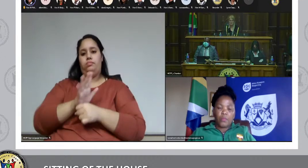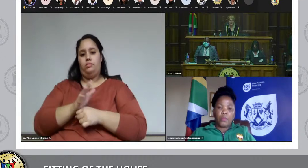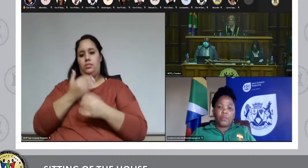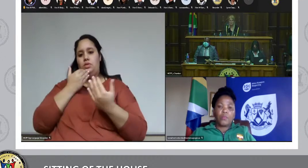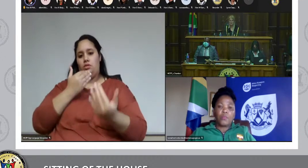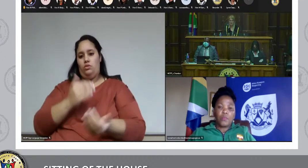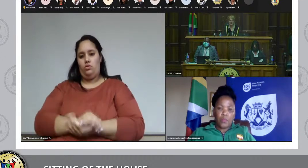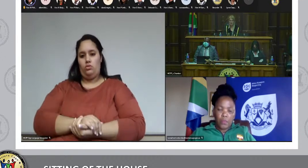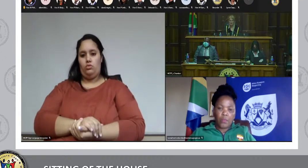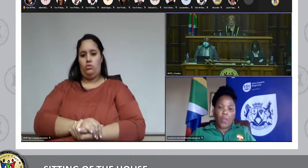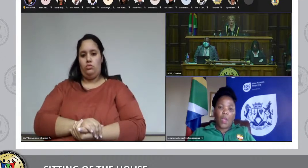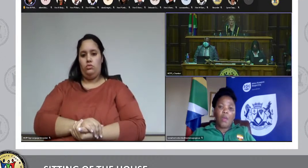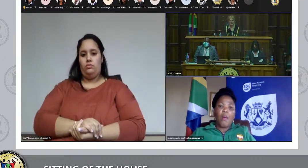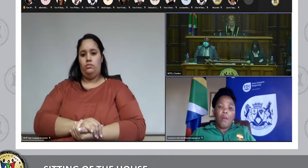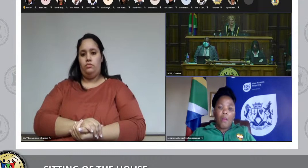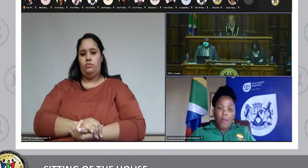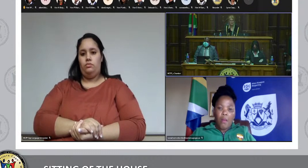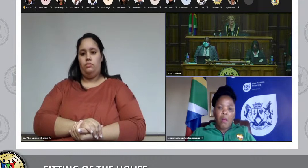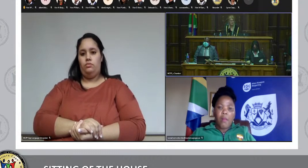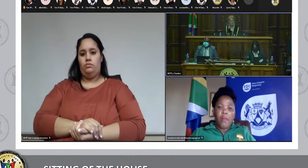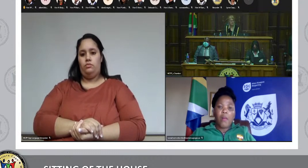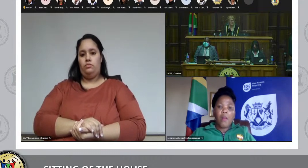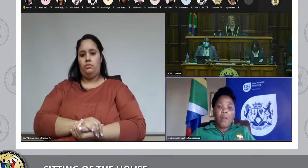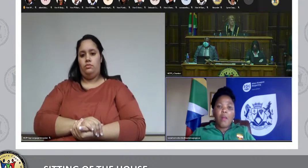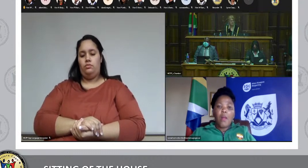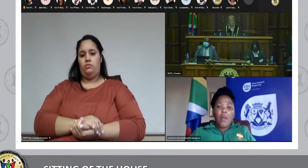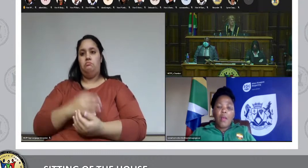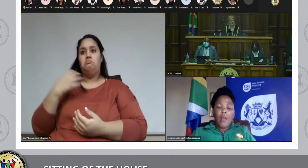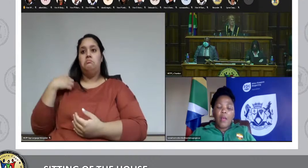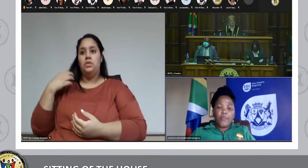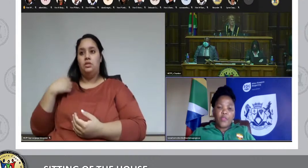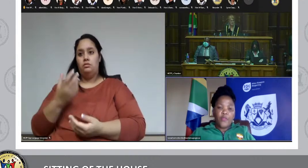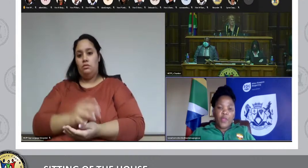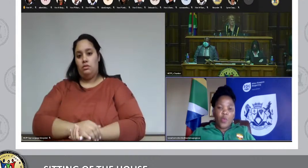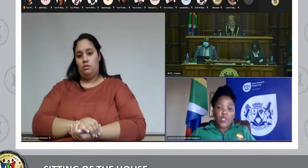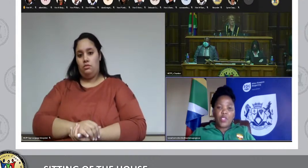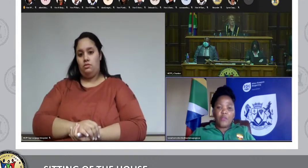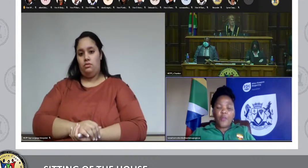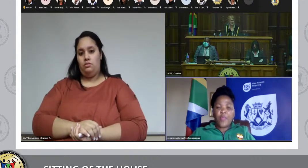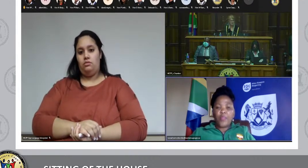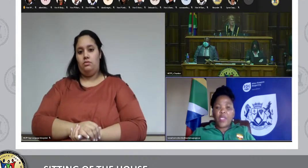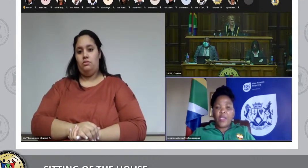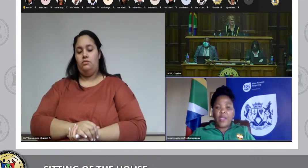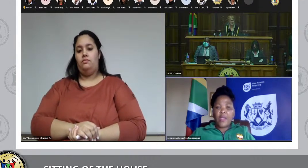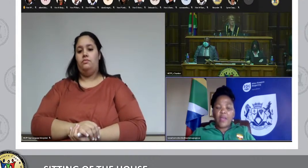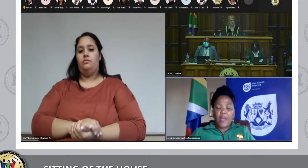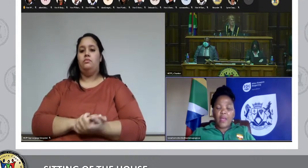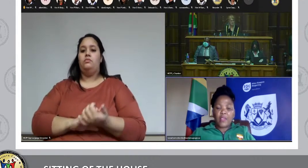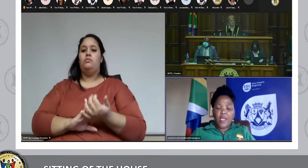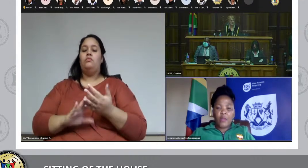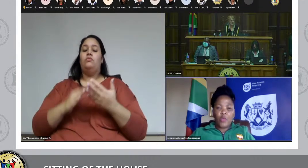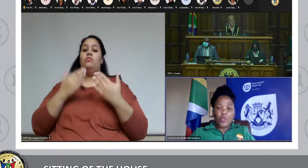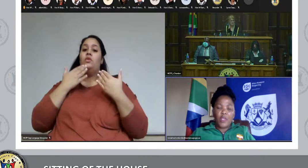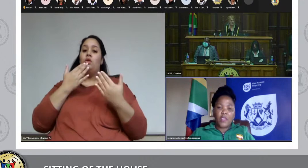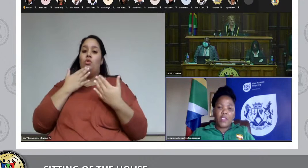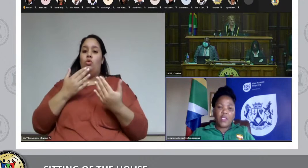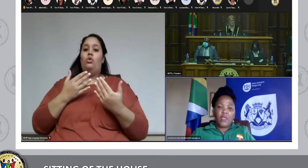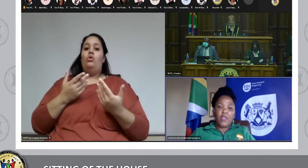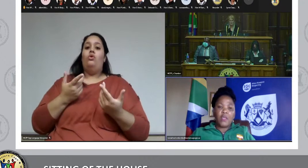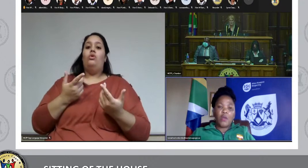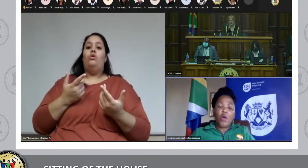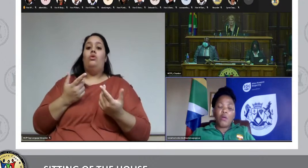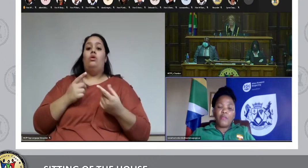Deputy Speaker. Thank you, Minister. Thank you for the question. From the beginning, taking note